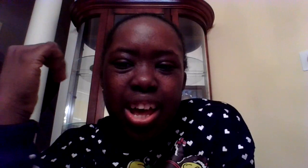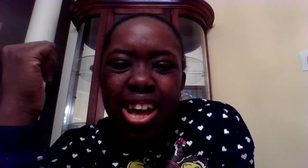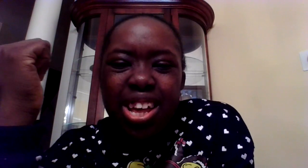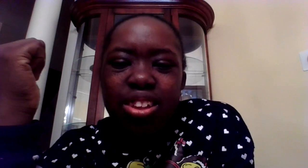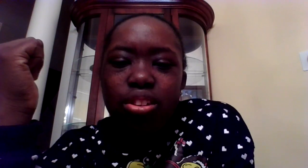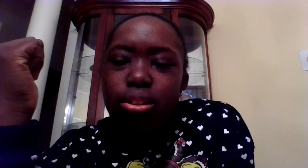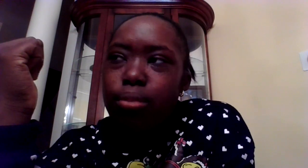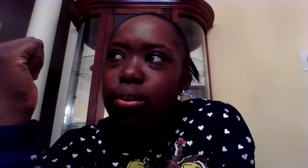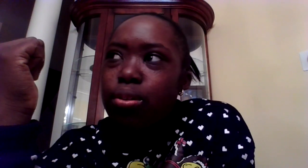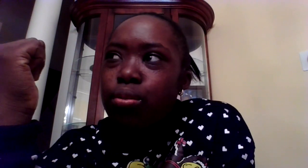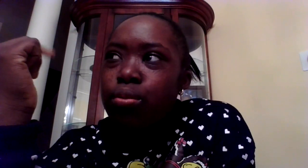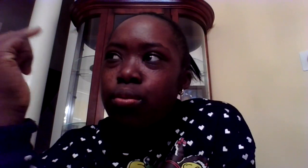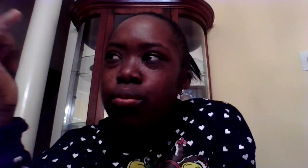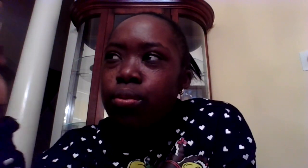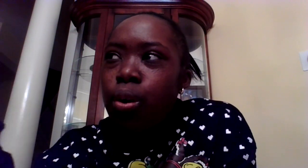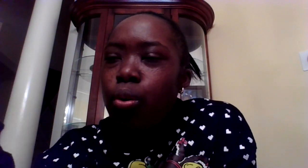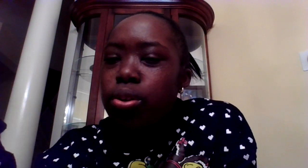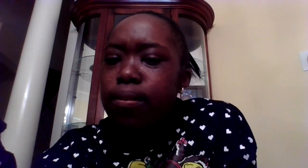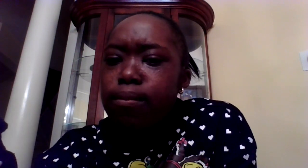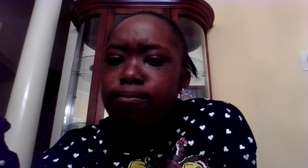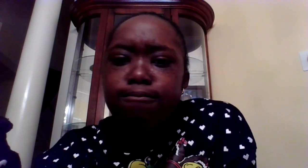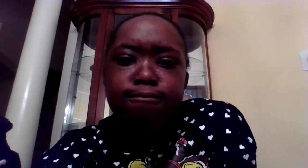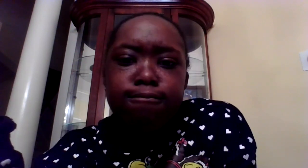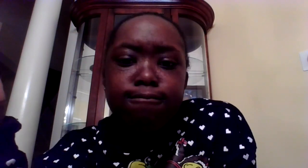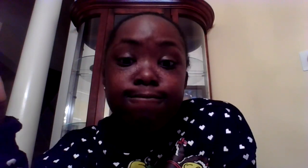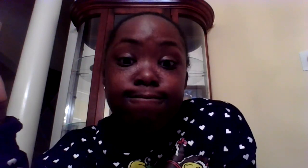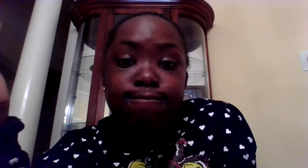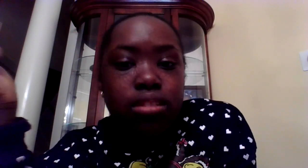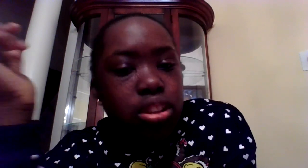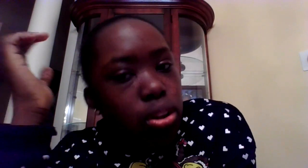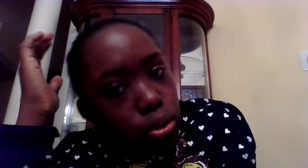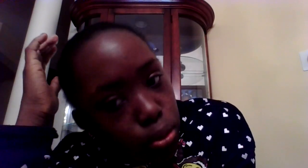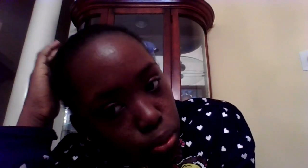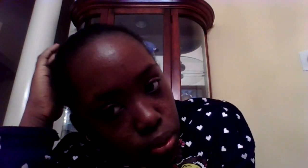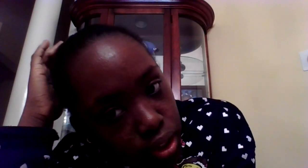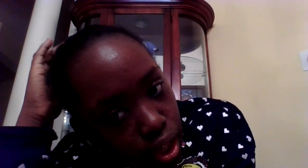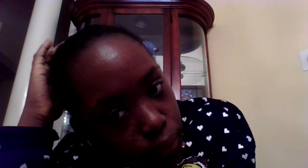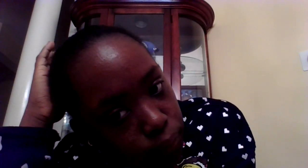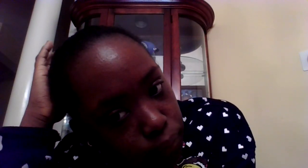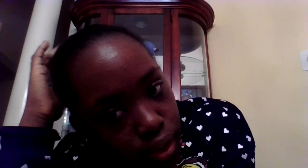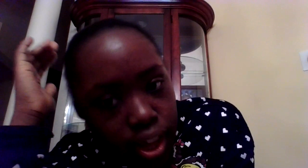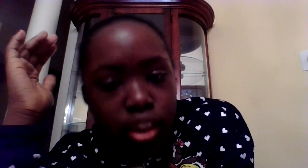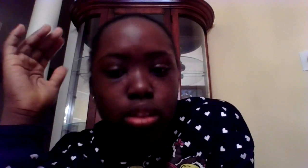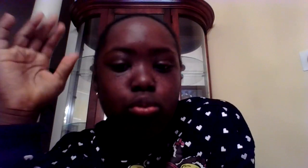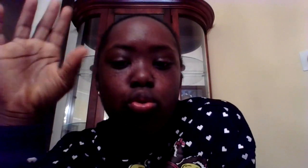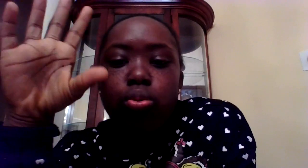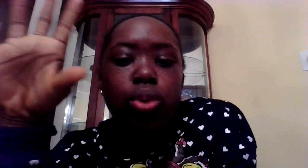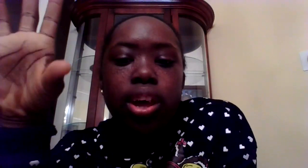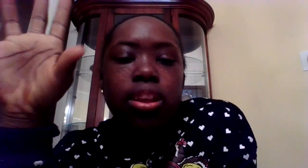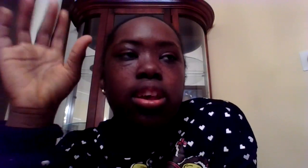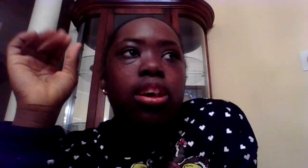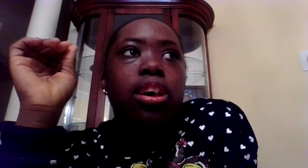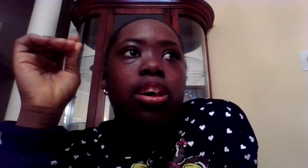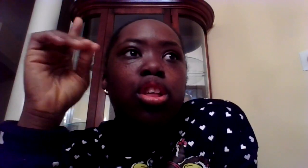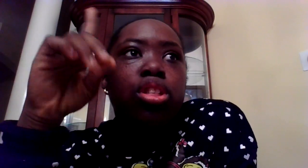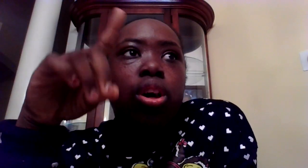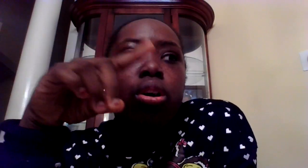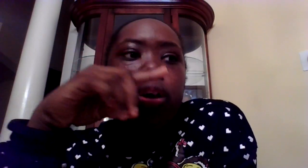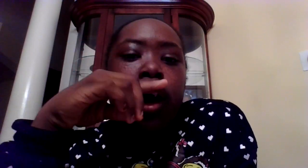I didn't know it's a little bit cold. So yeah, I just don't want to wait. So